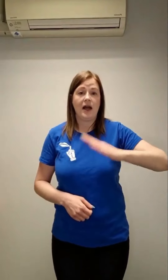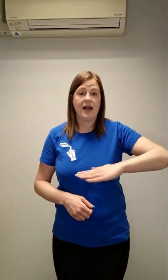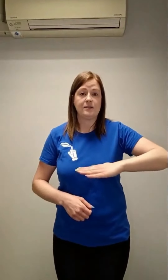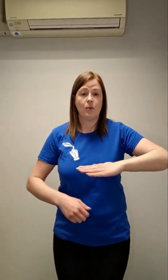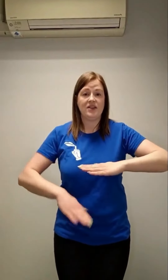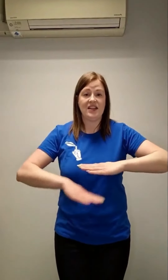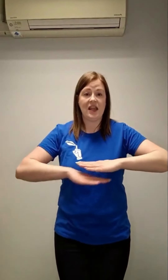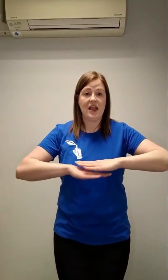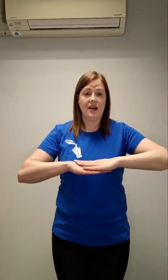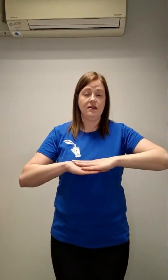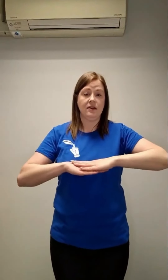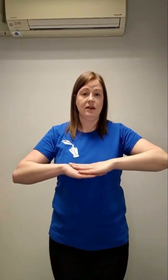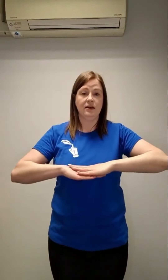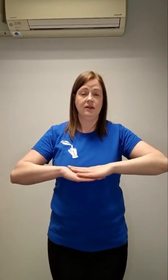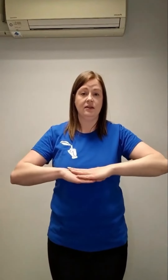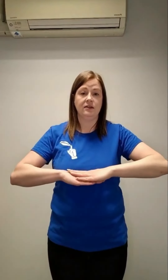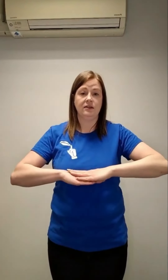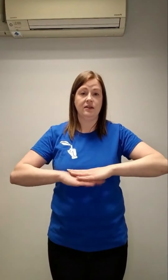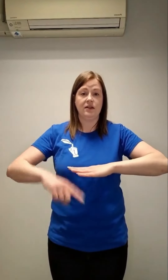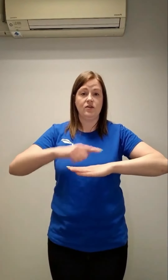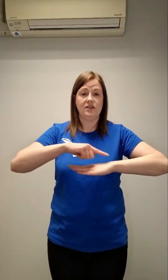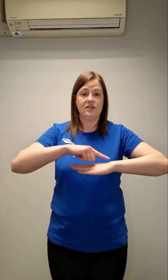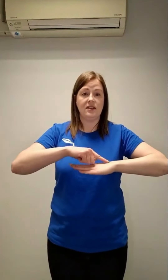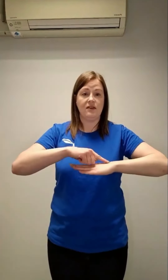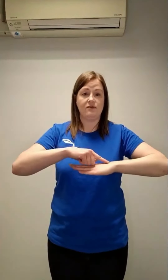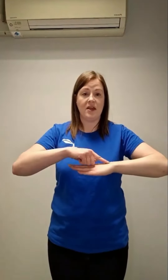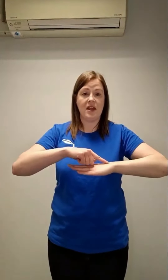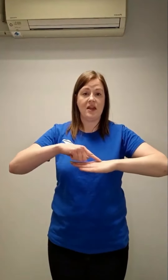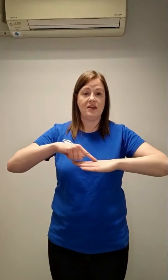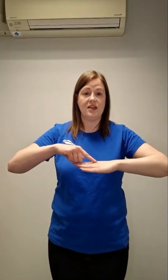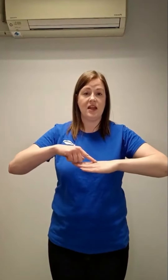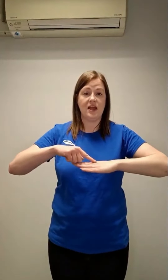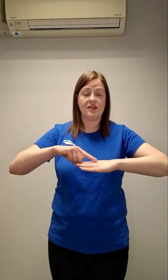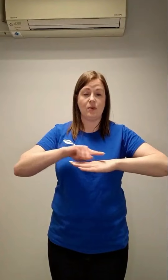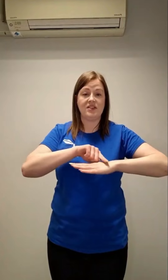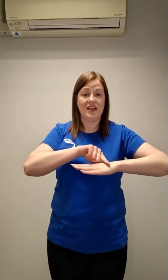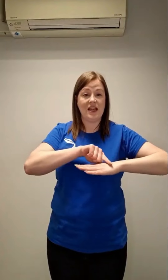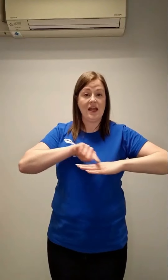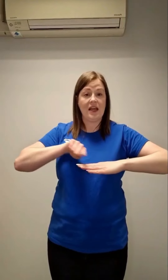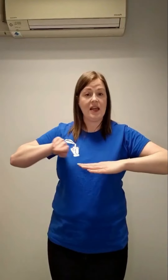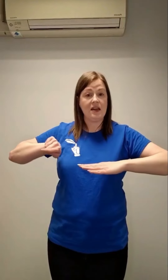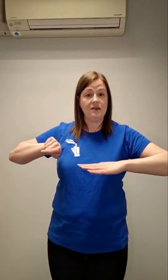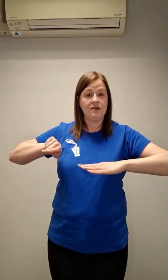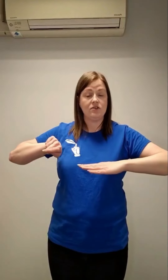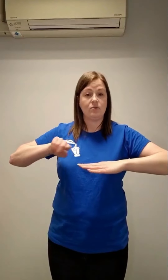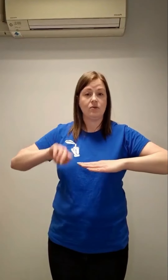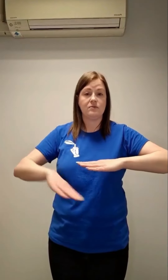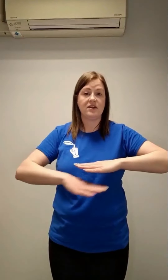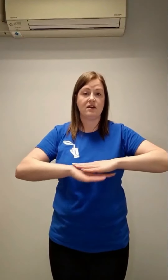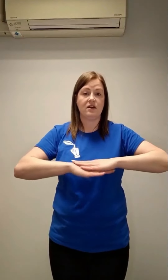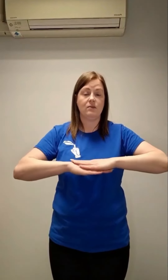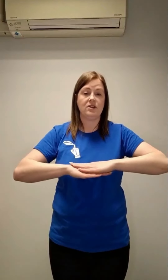hands pointing in, you can see there from here to here is pointing in towards my signing